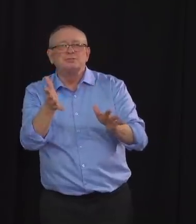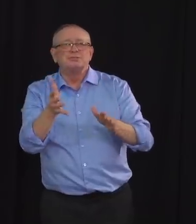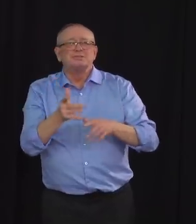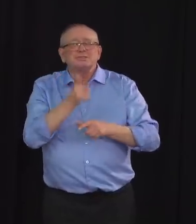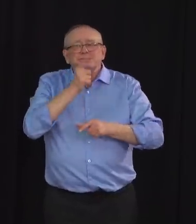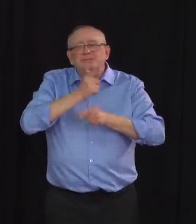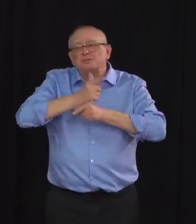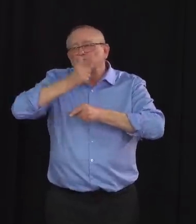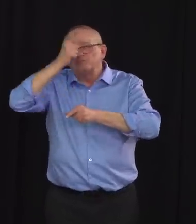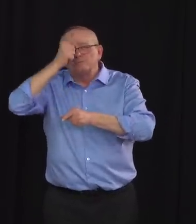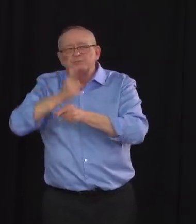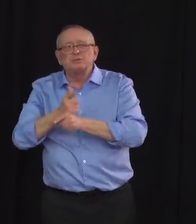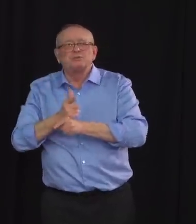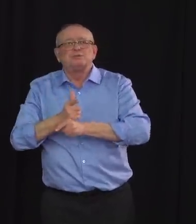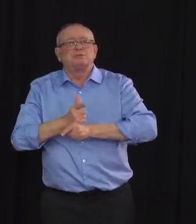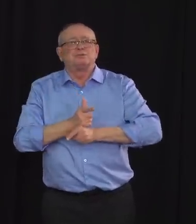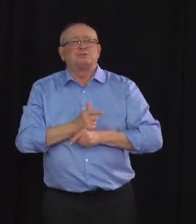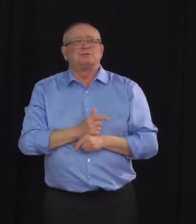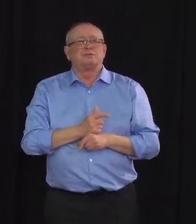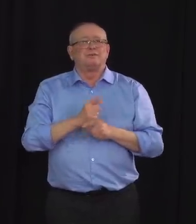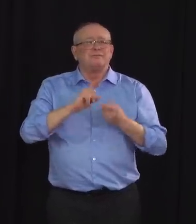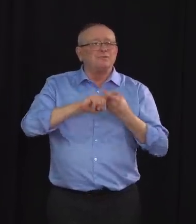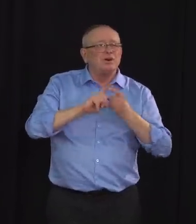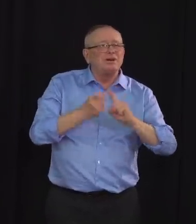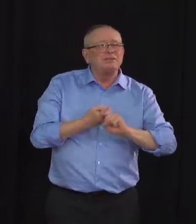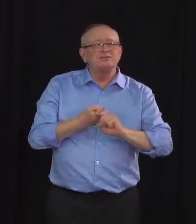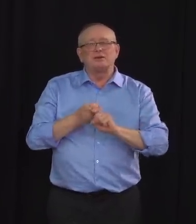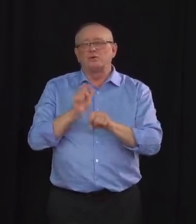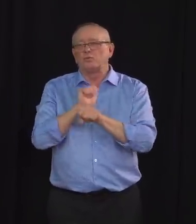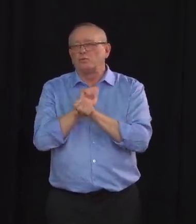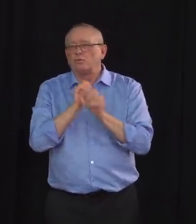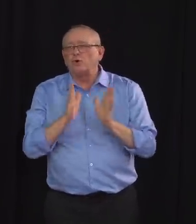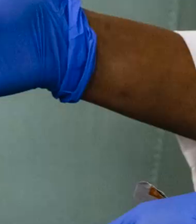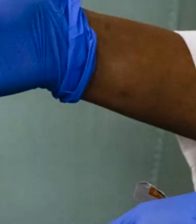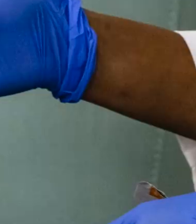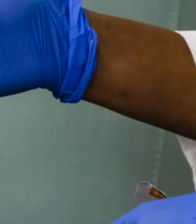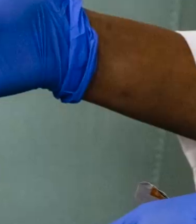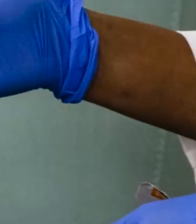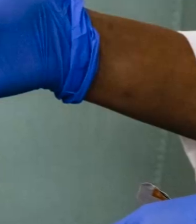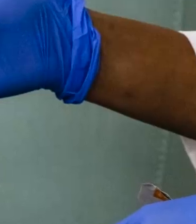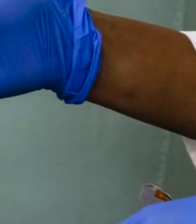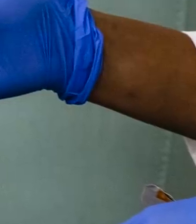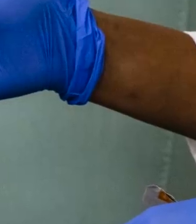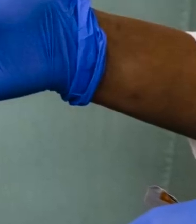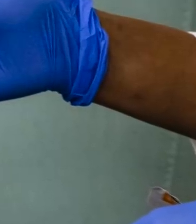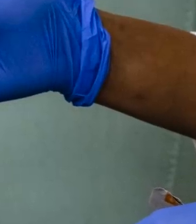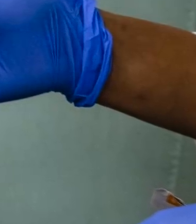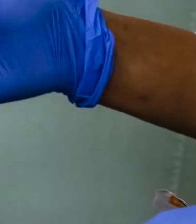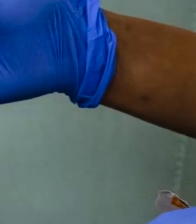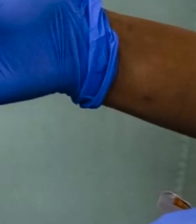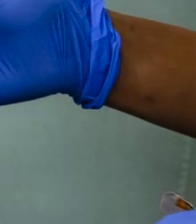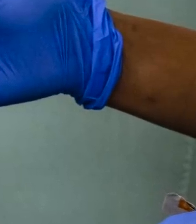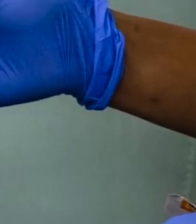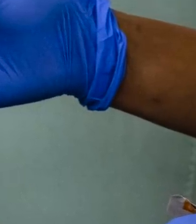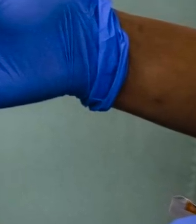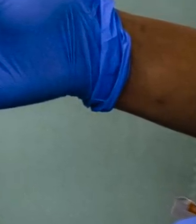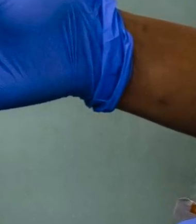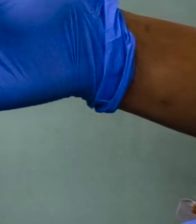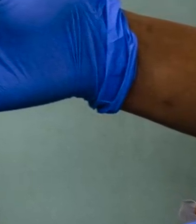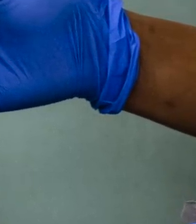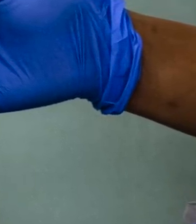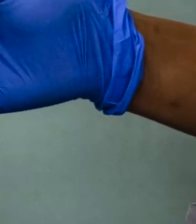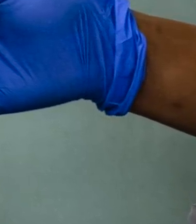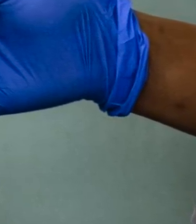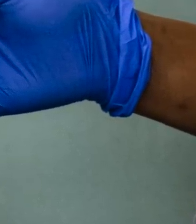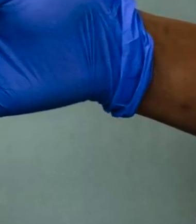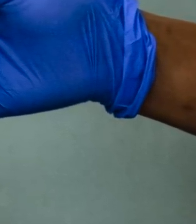many, and their loss is felt by communities across Alberta. Turning to vaccine, I know that there are still some questions